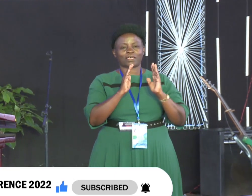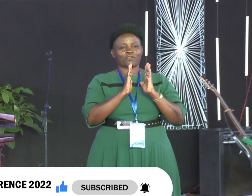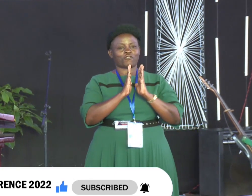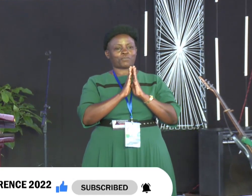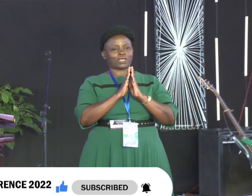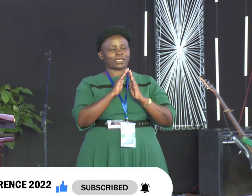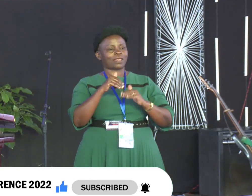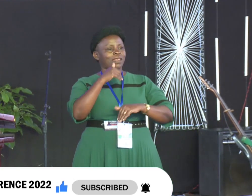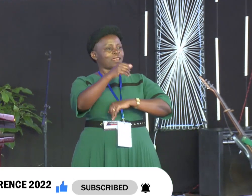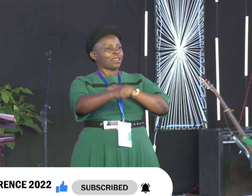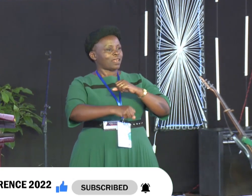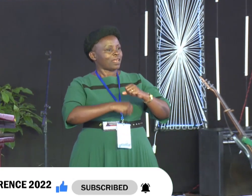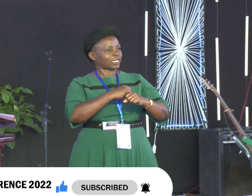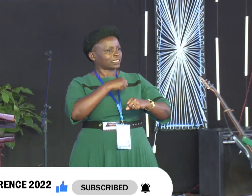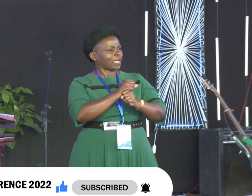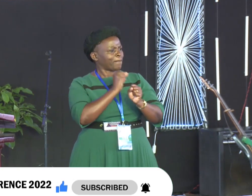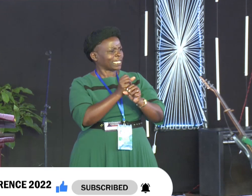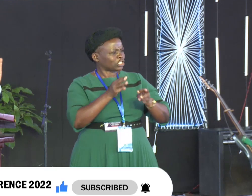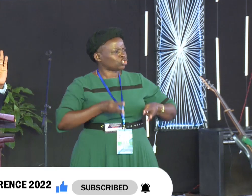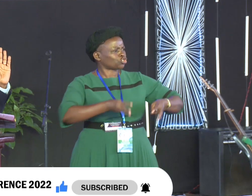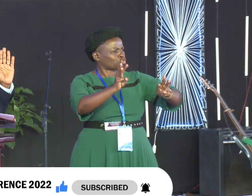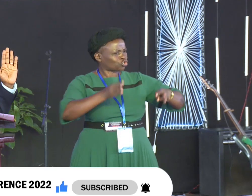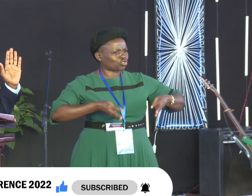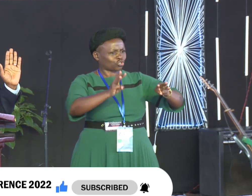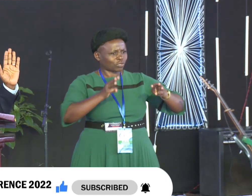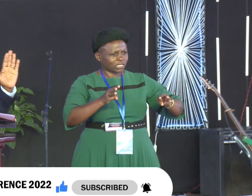Next year. Let that be your strategy.